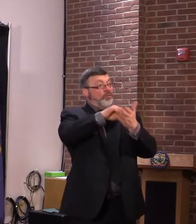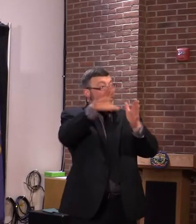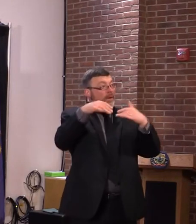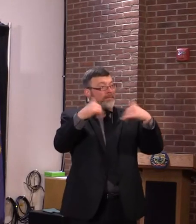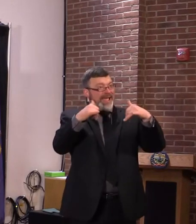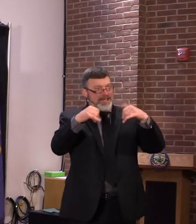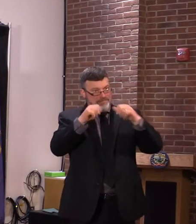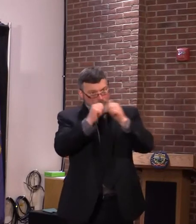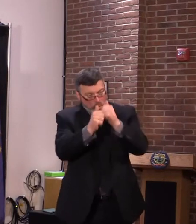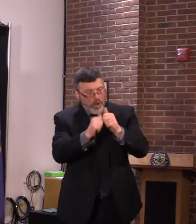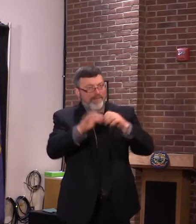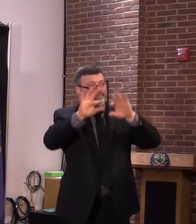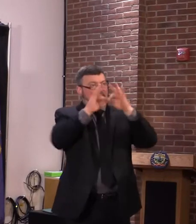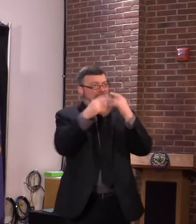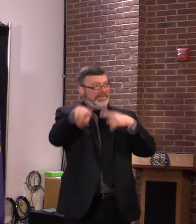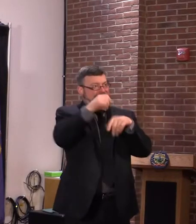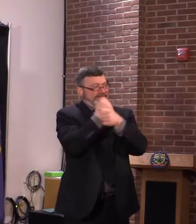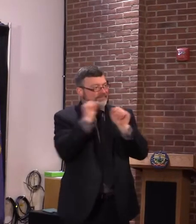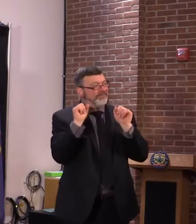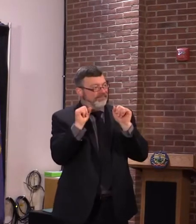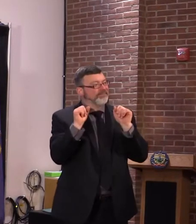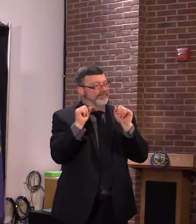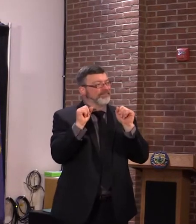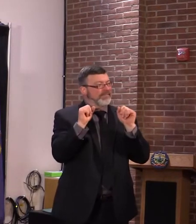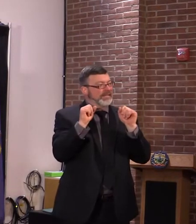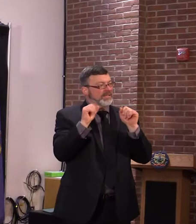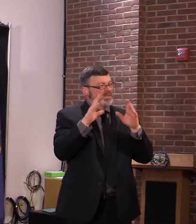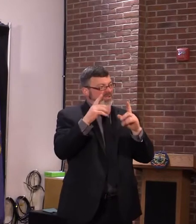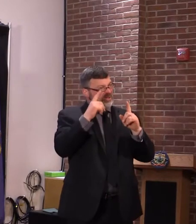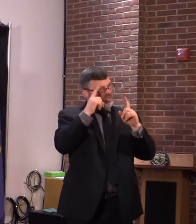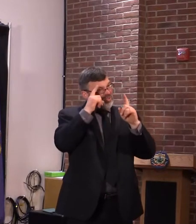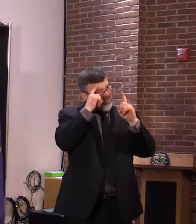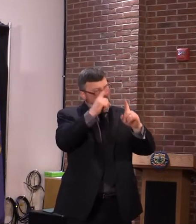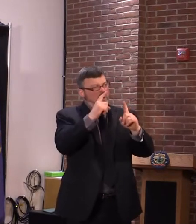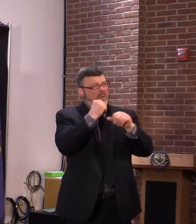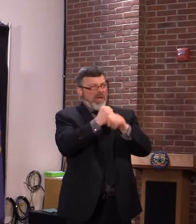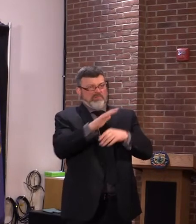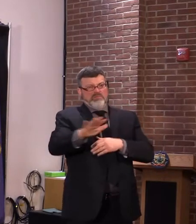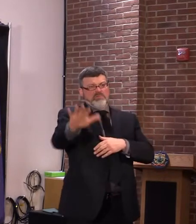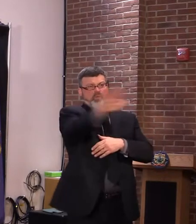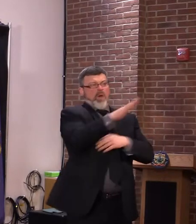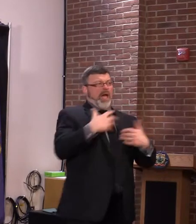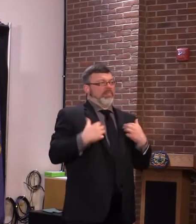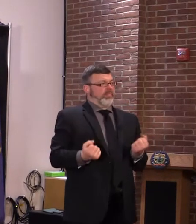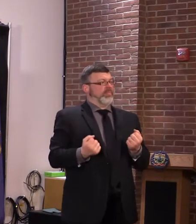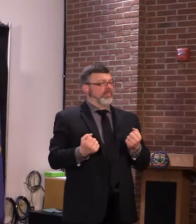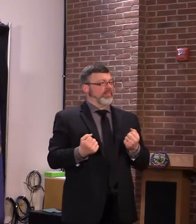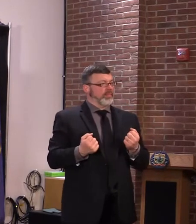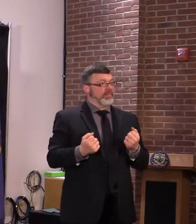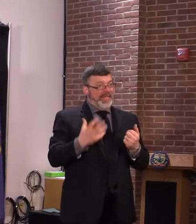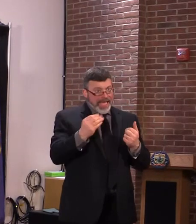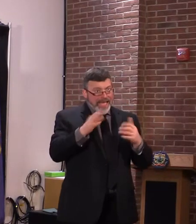the goal of safeguarding the health of the individuals as well as their fellow athletes and their school